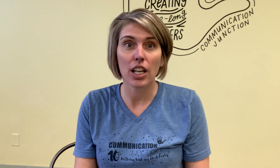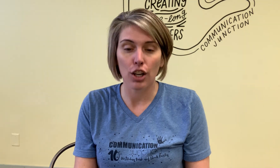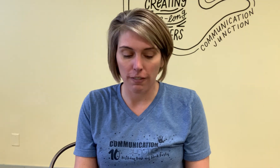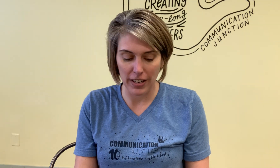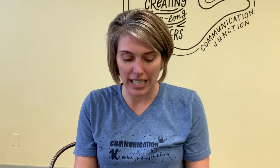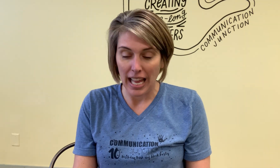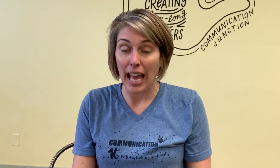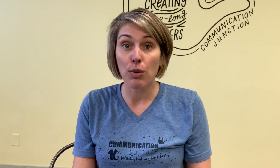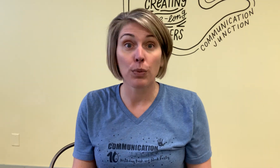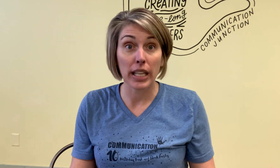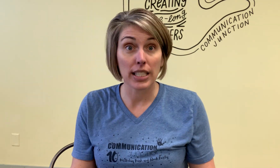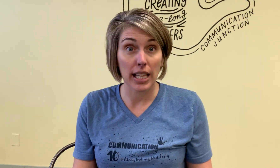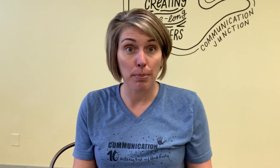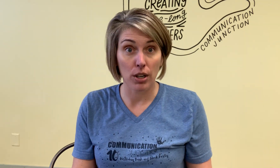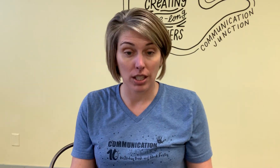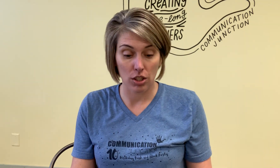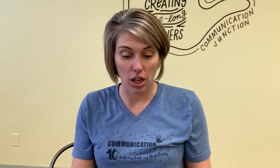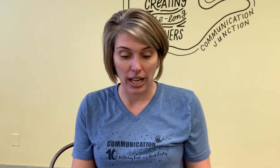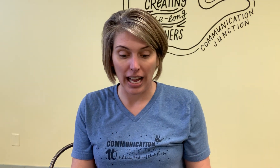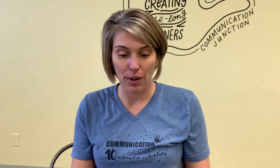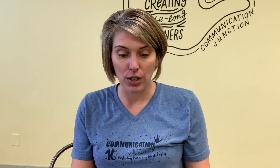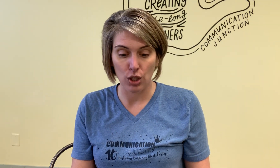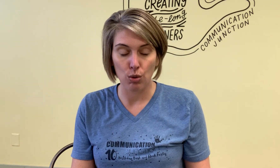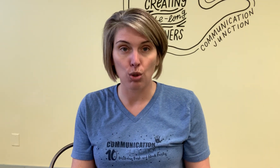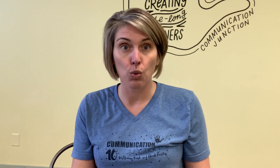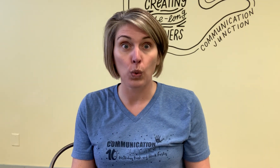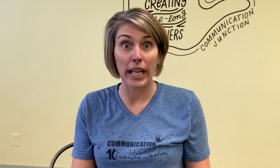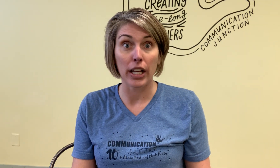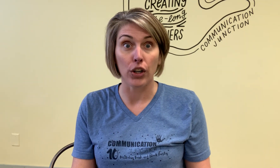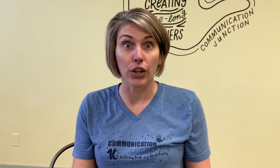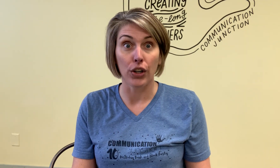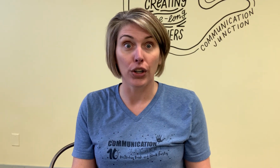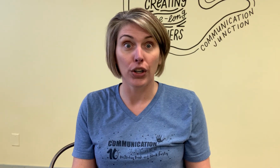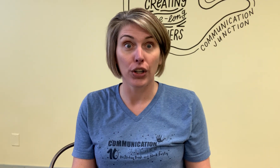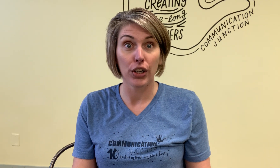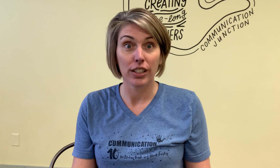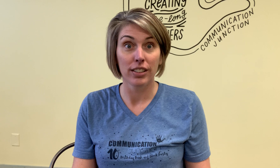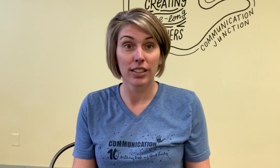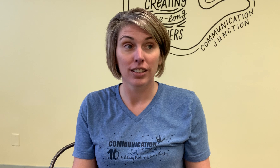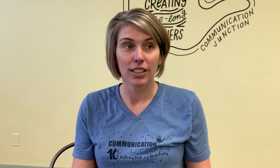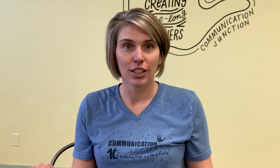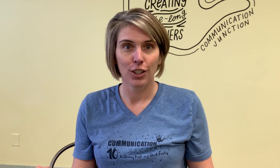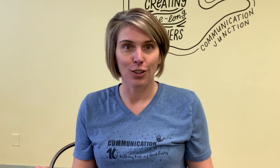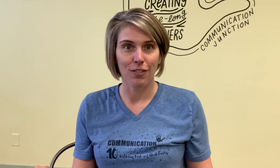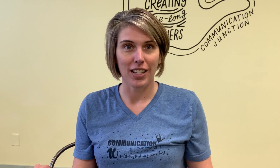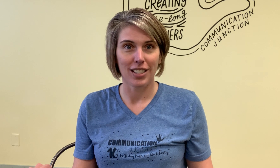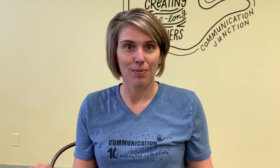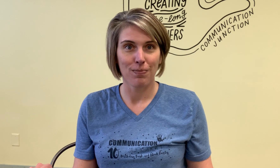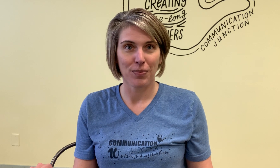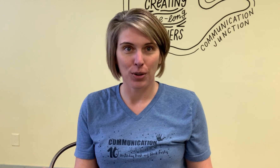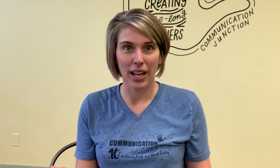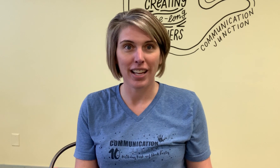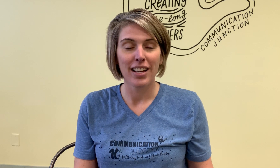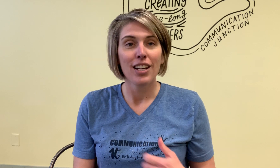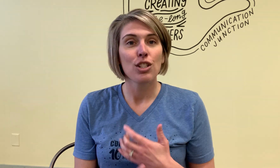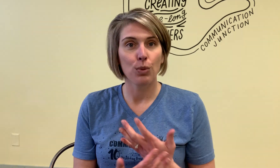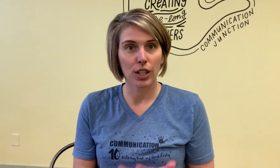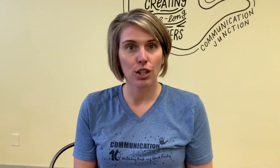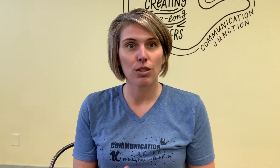on our feet. And when we get to that part of the song, I want you to wiggle your feet, okay? So we're gonna use the